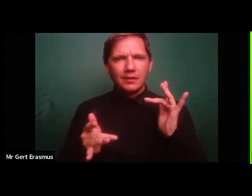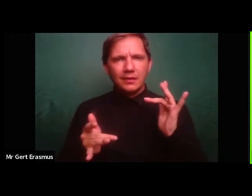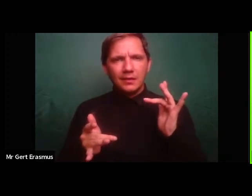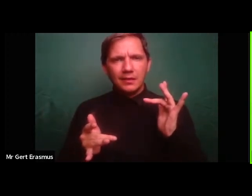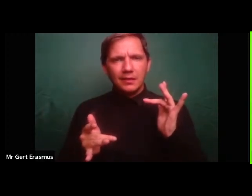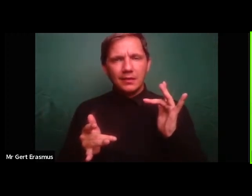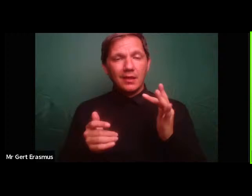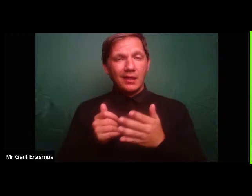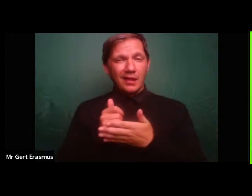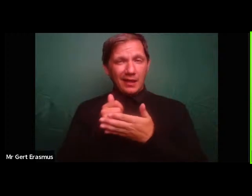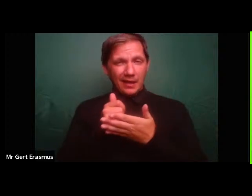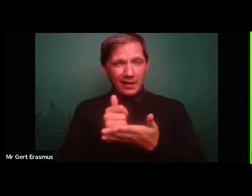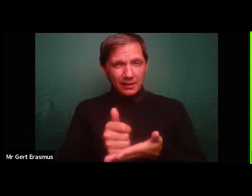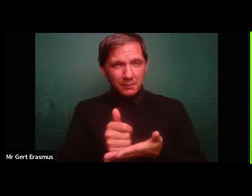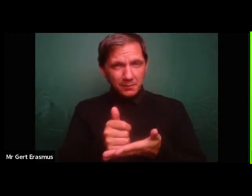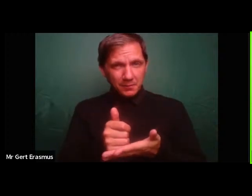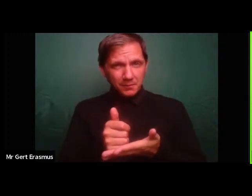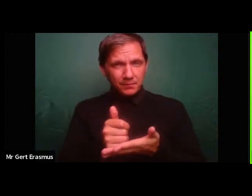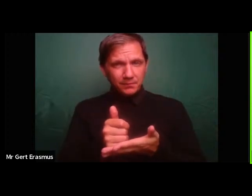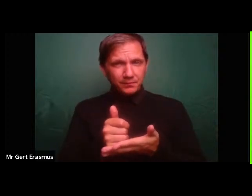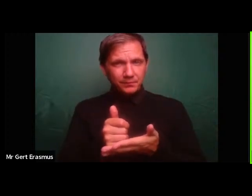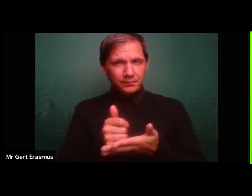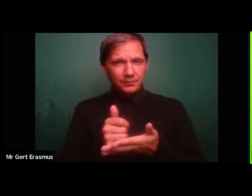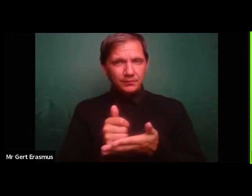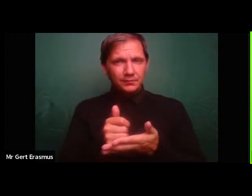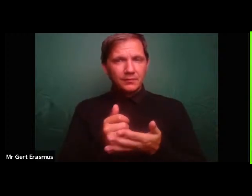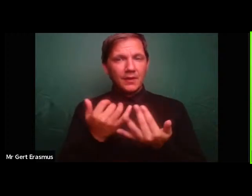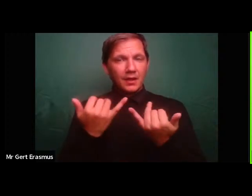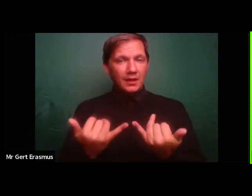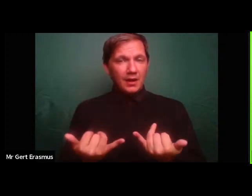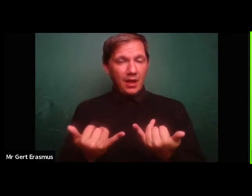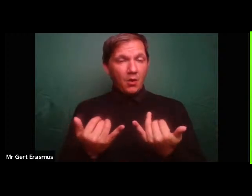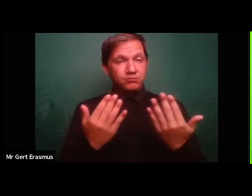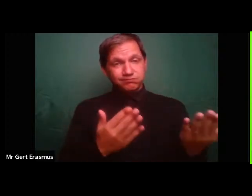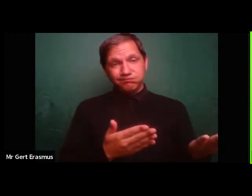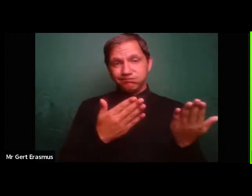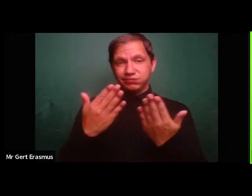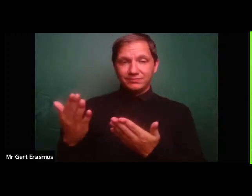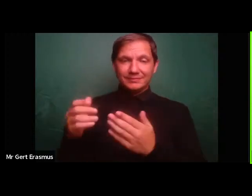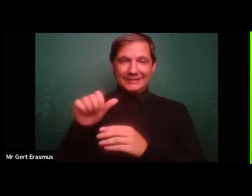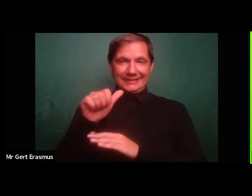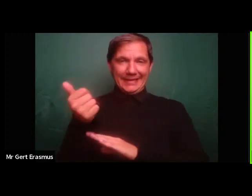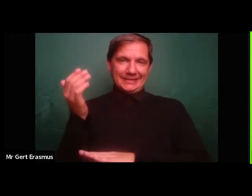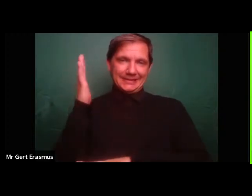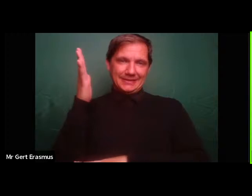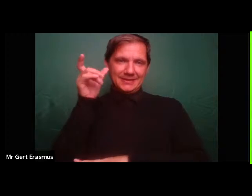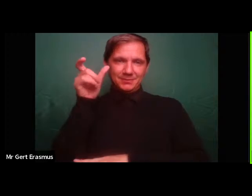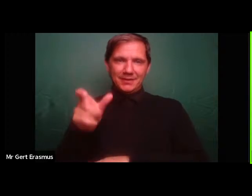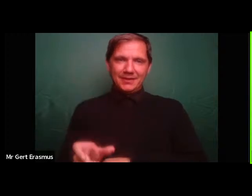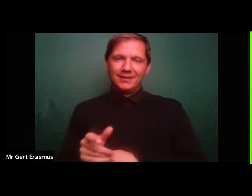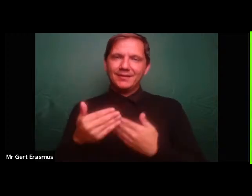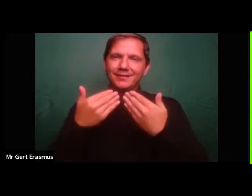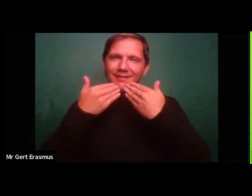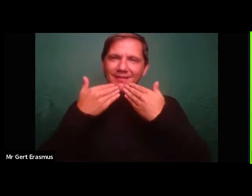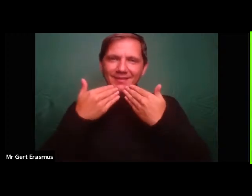There, and allow the next speaker to carry on. Thank you very much once again for the